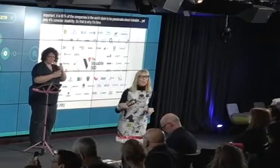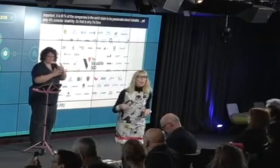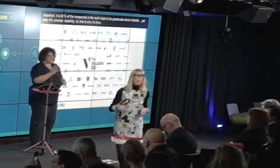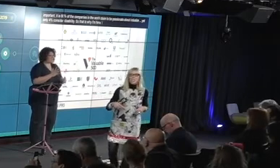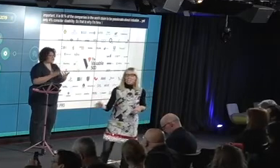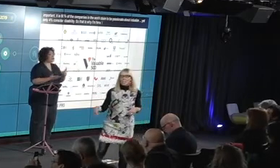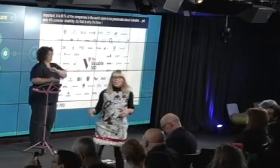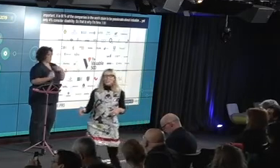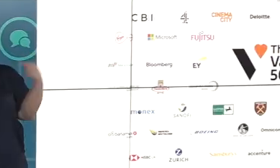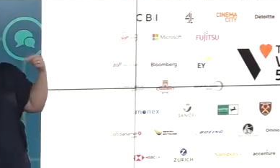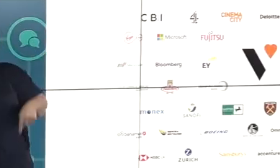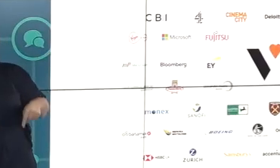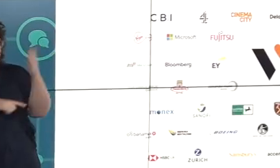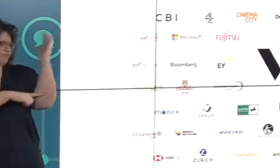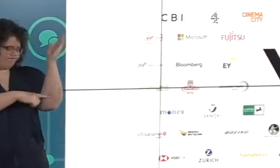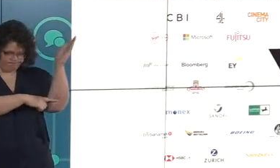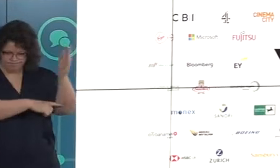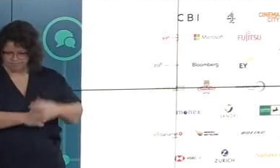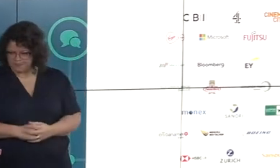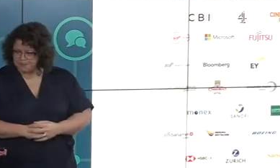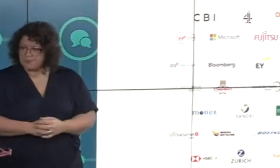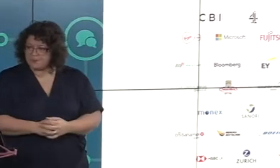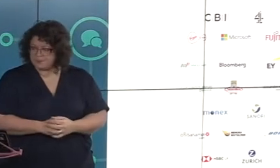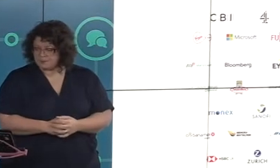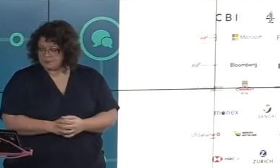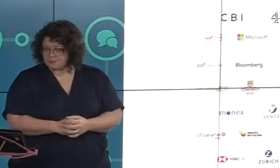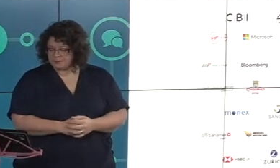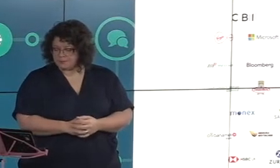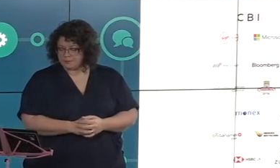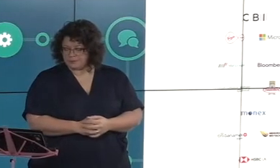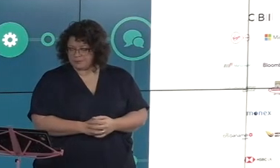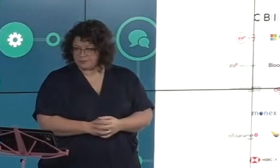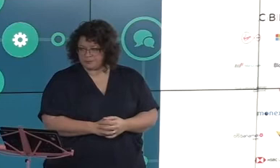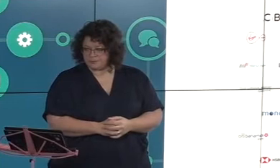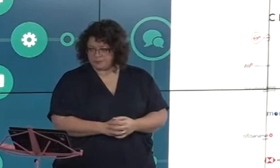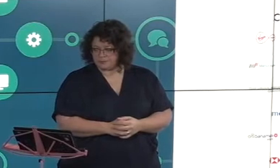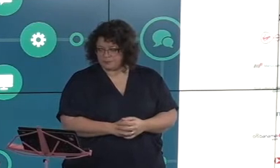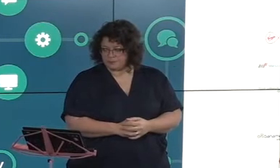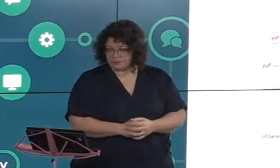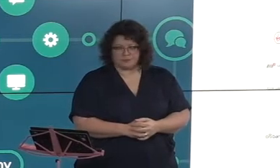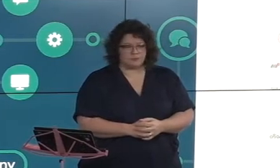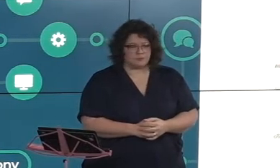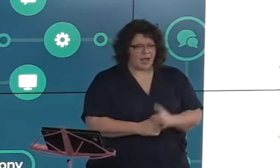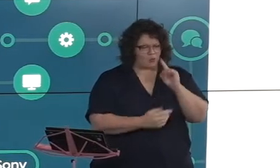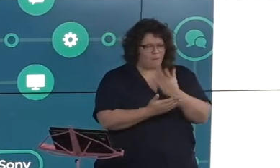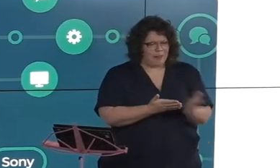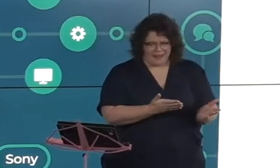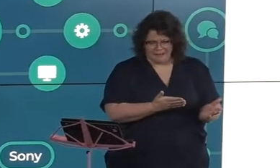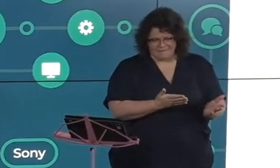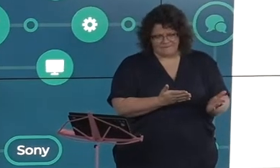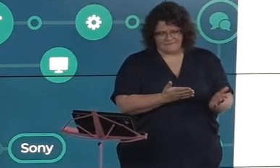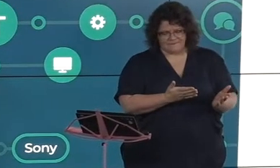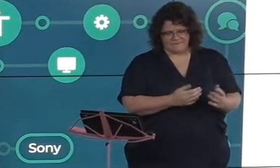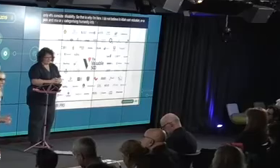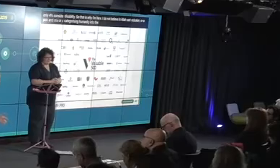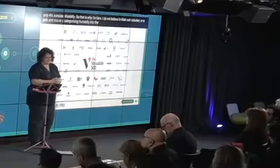a la carte inclusion or pick and mix or categorizing humanity into these silos that we compete